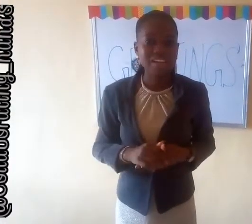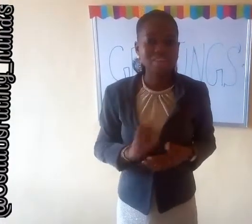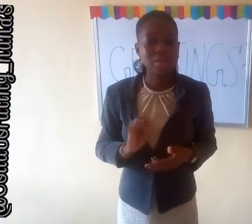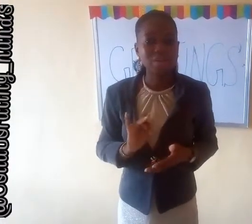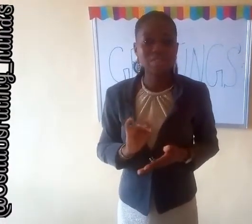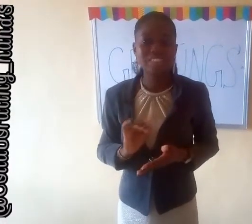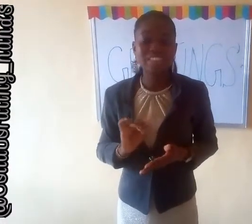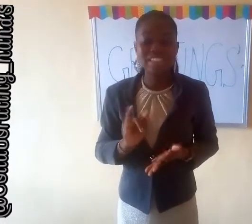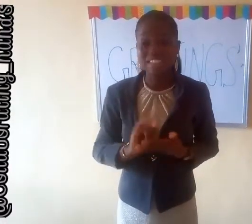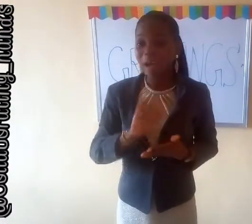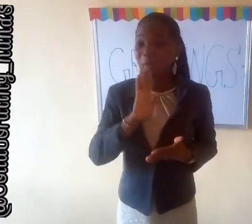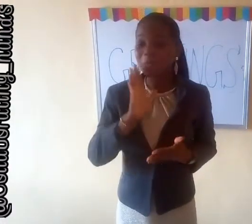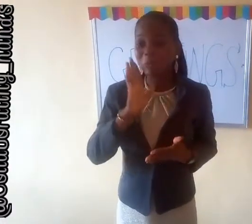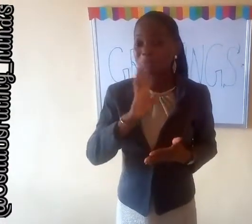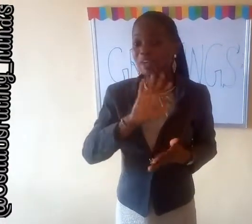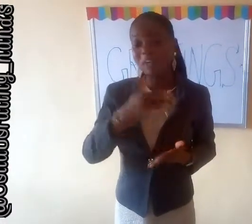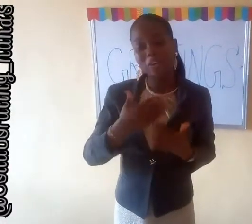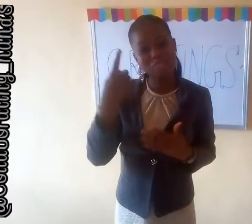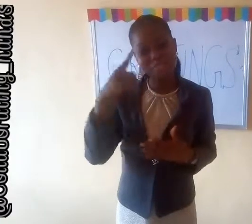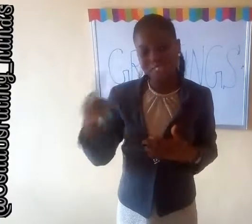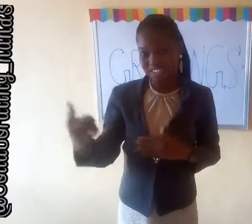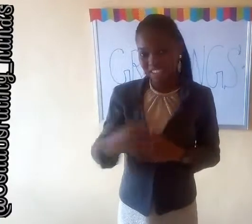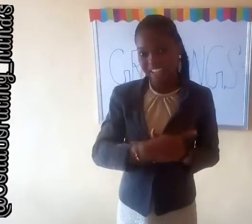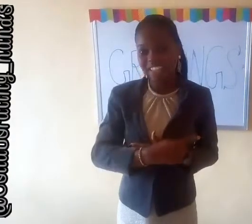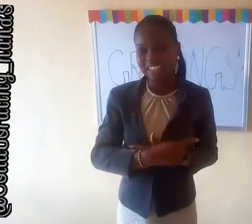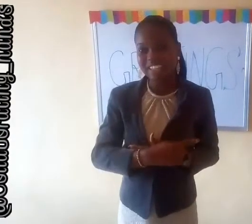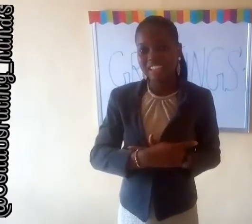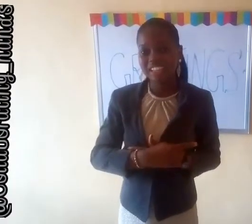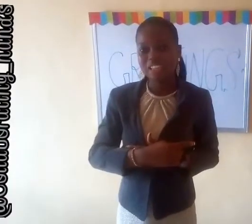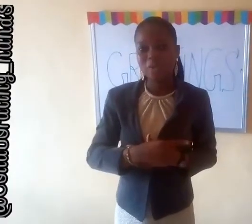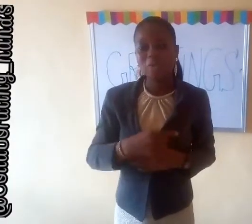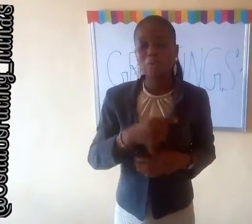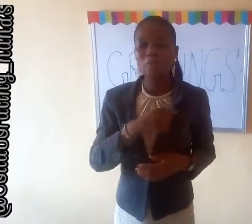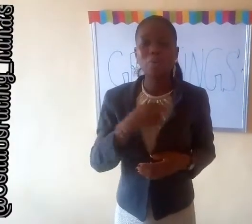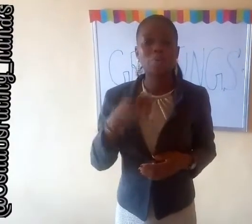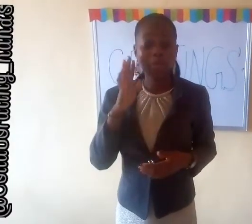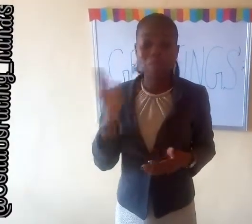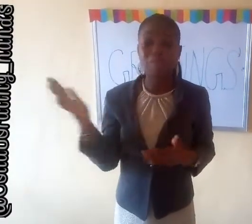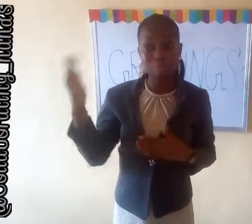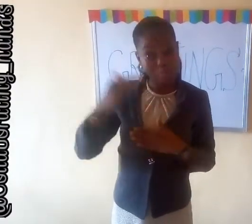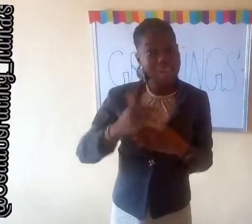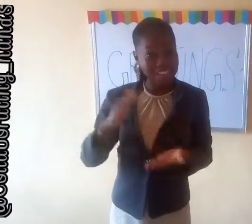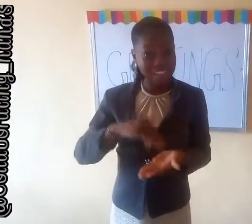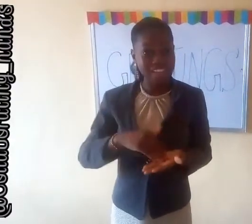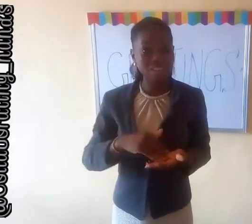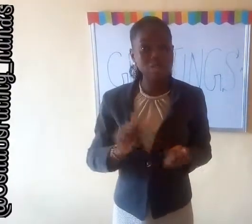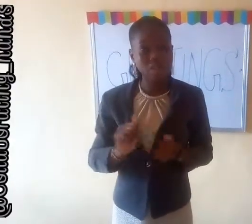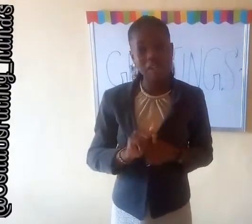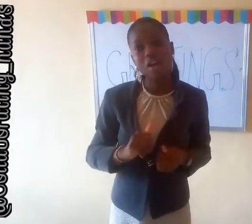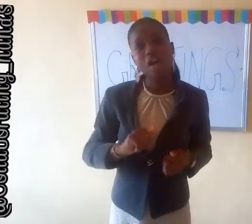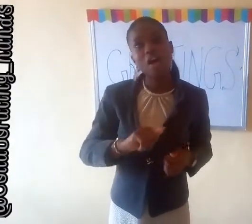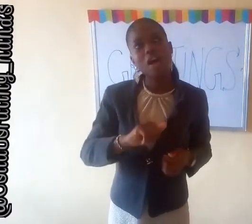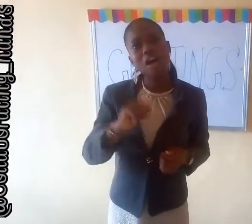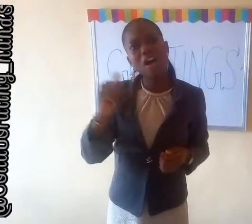So that will be all for today. We'll be back again with